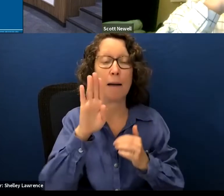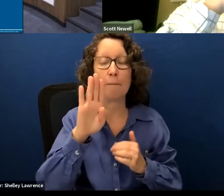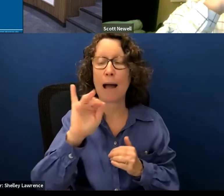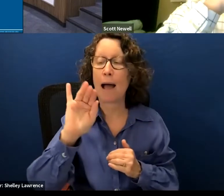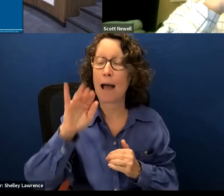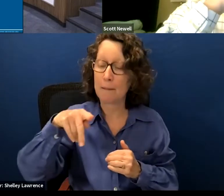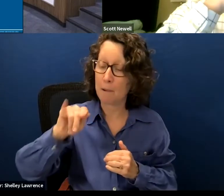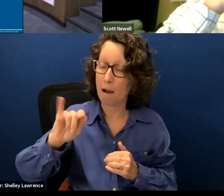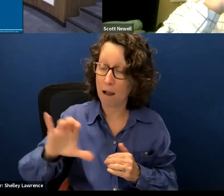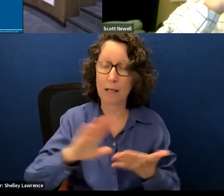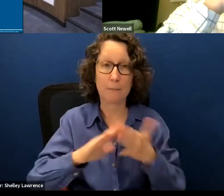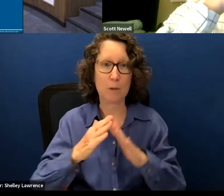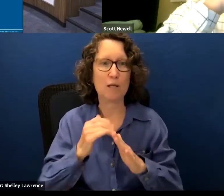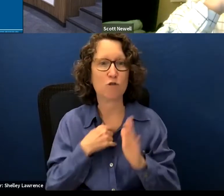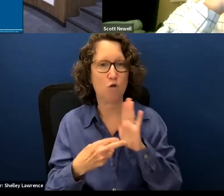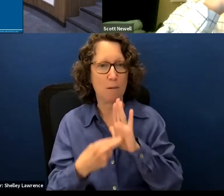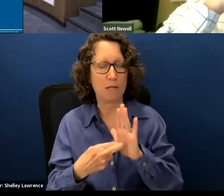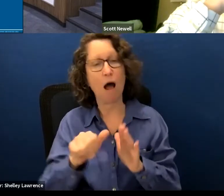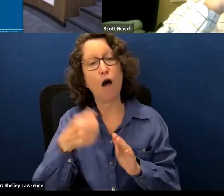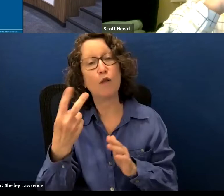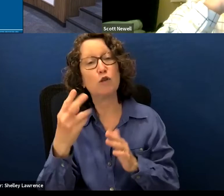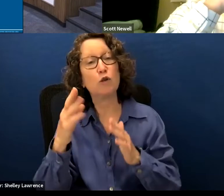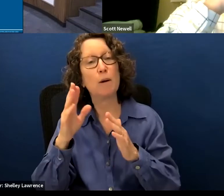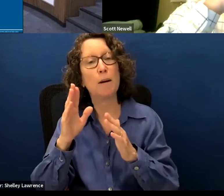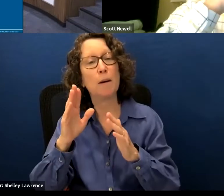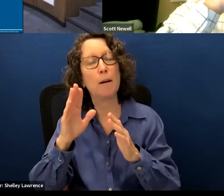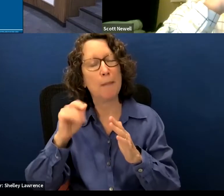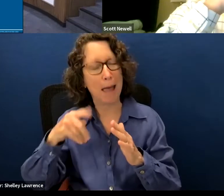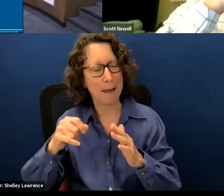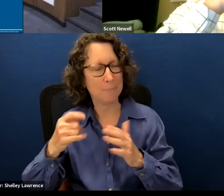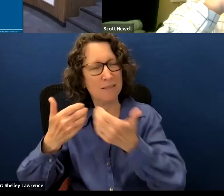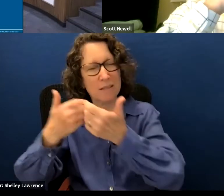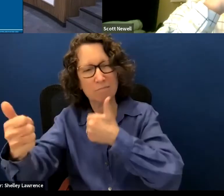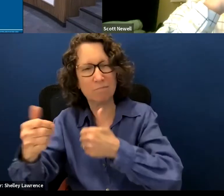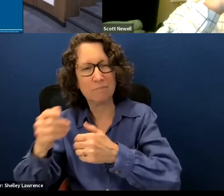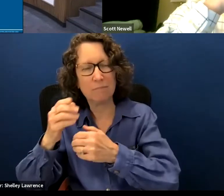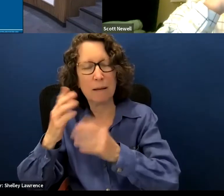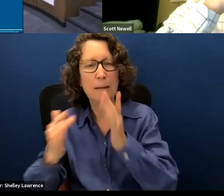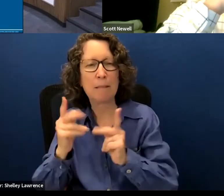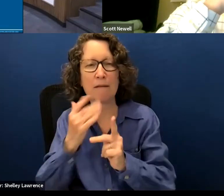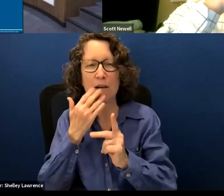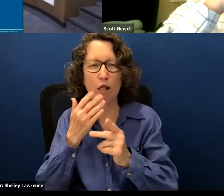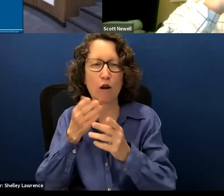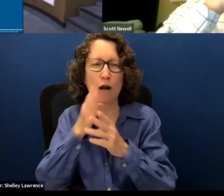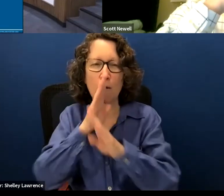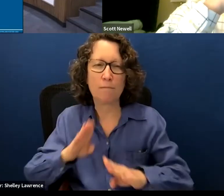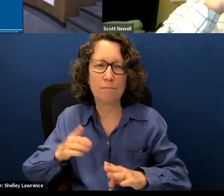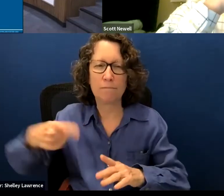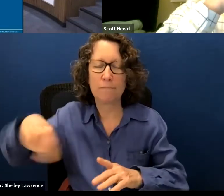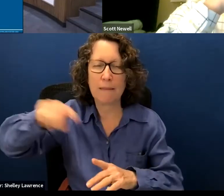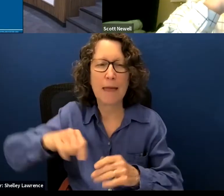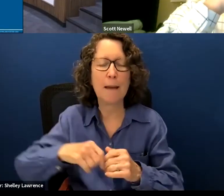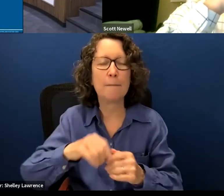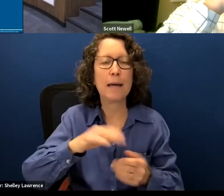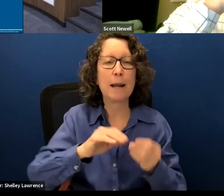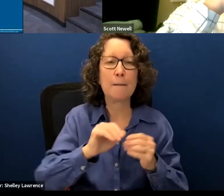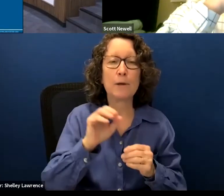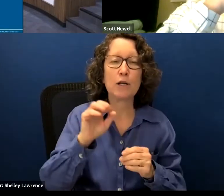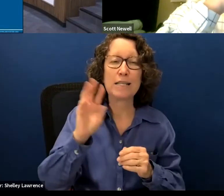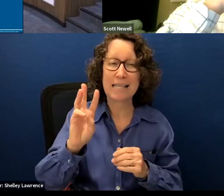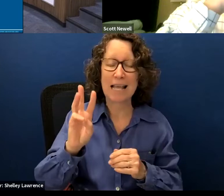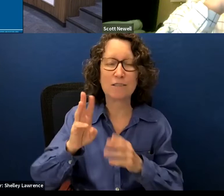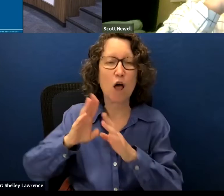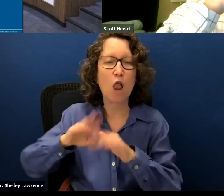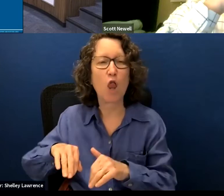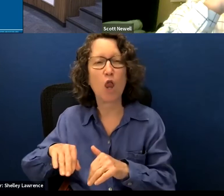being represented. The other 2 maps divide communities of color and silence their voices. Map 6 combines low-income communities